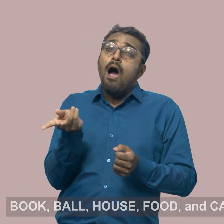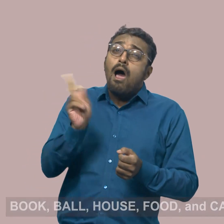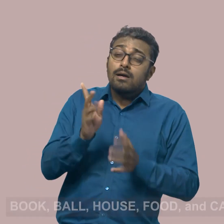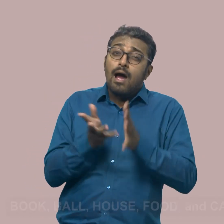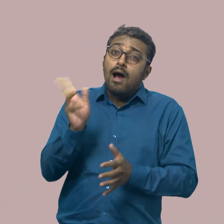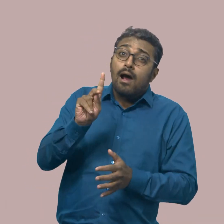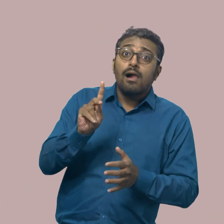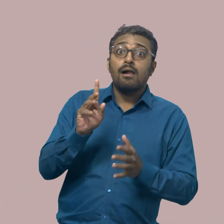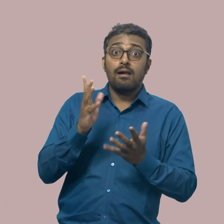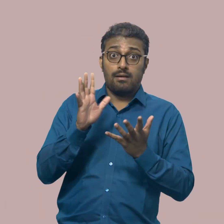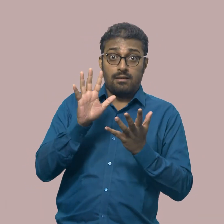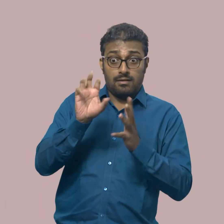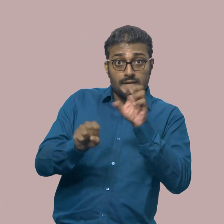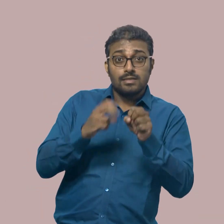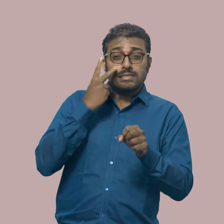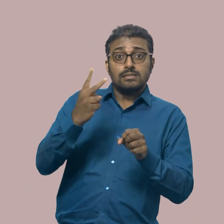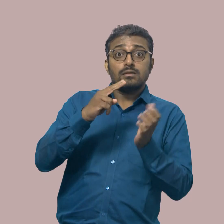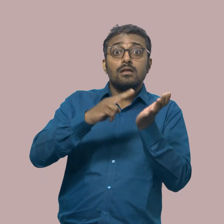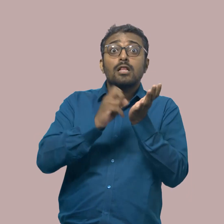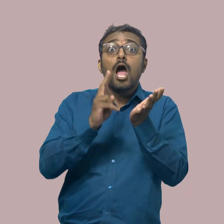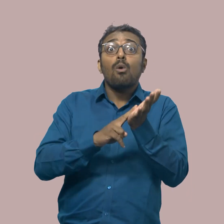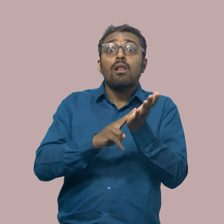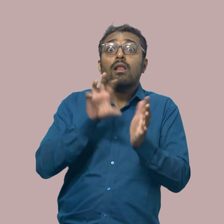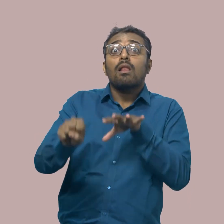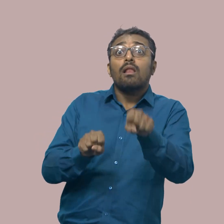repeated to indicate plural form,